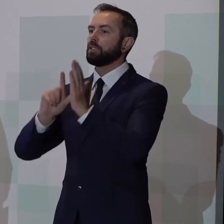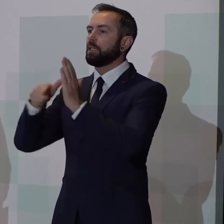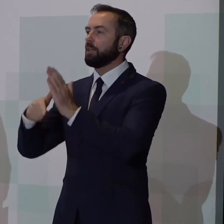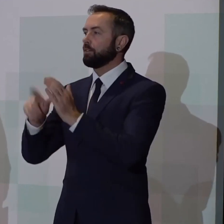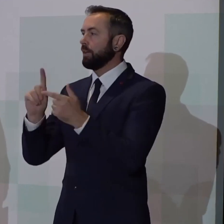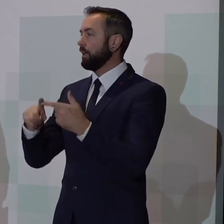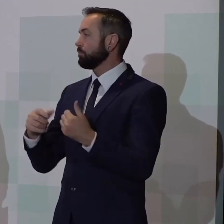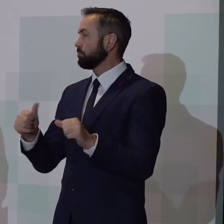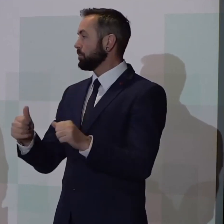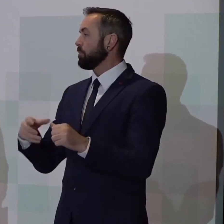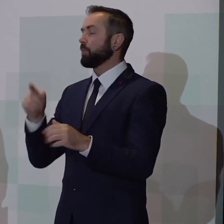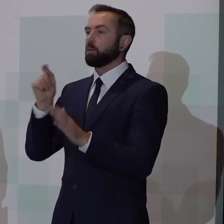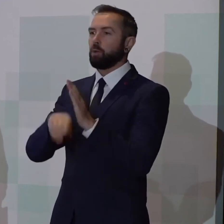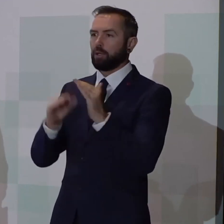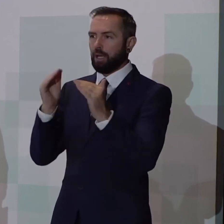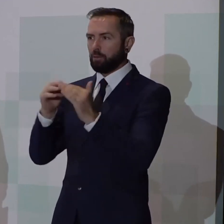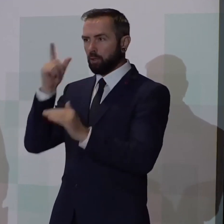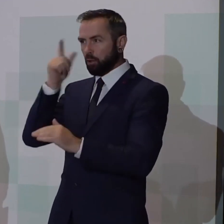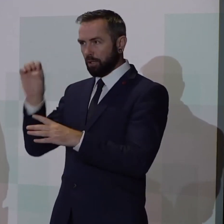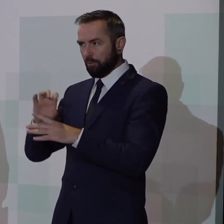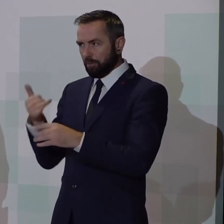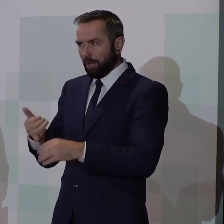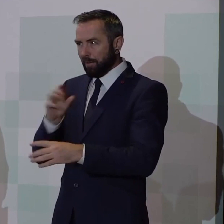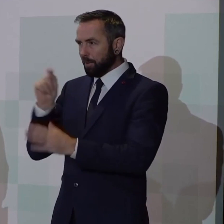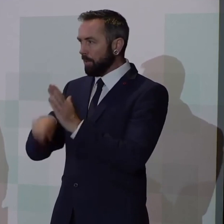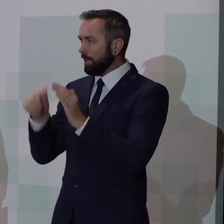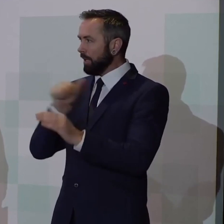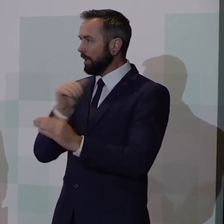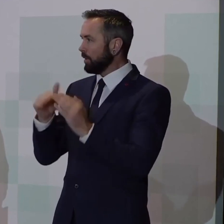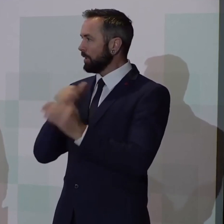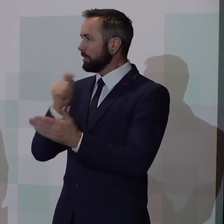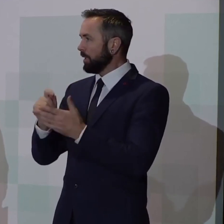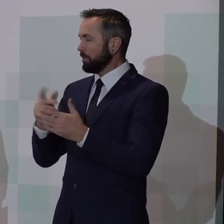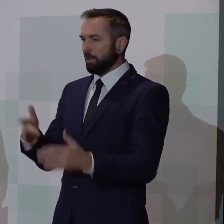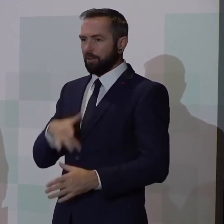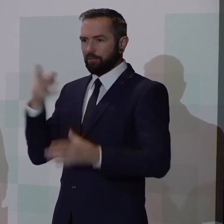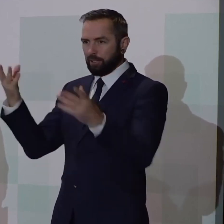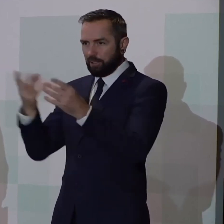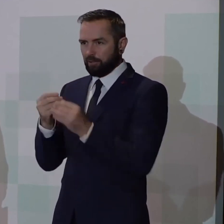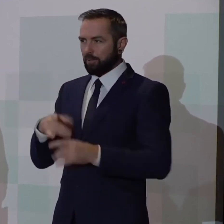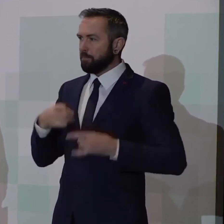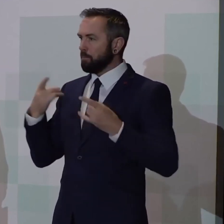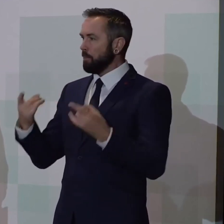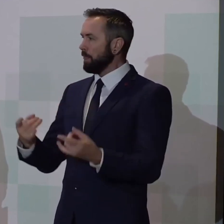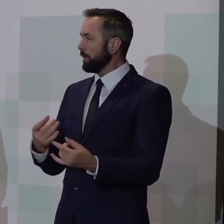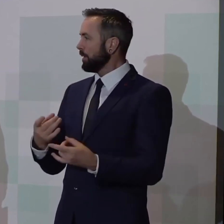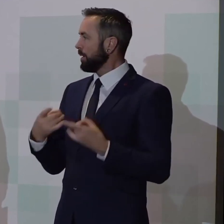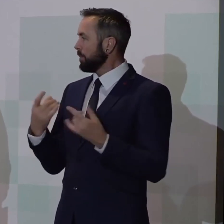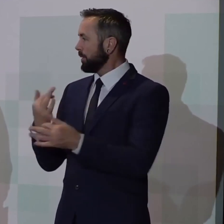and we bought a house. We were lucky enough to be able to buy a house at the time and moved in together, and we were a very happy family.